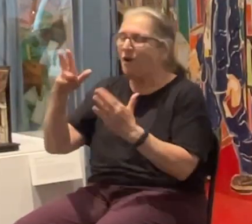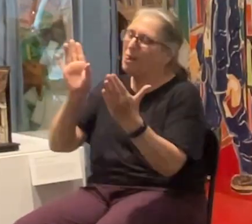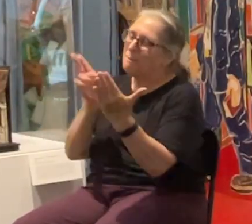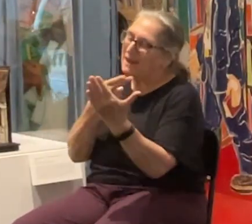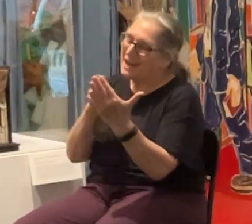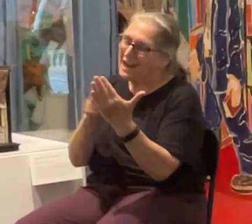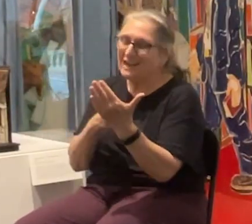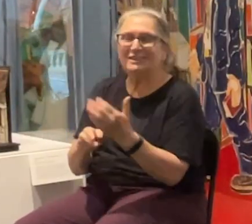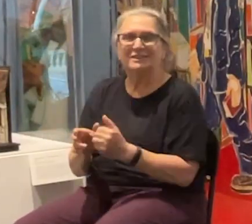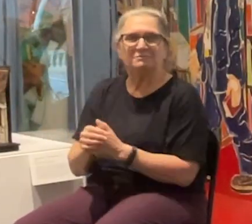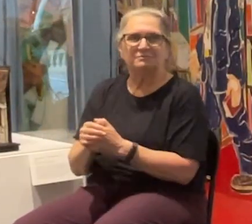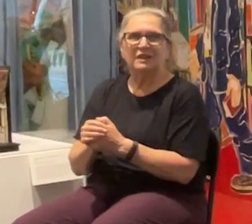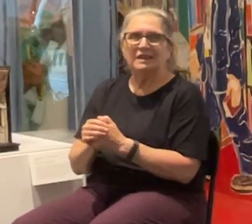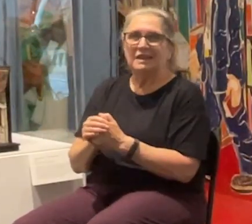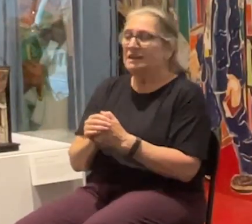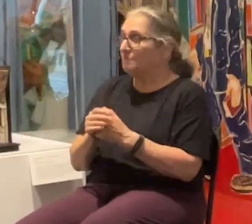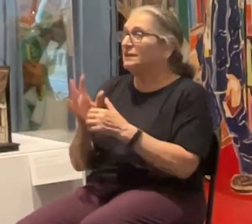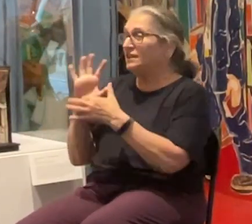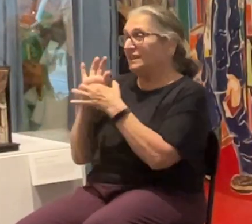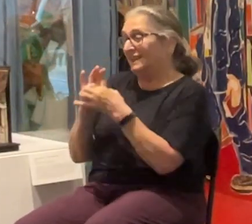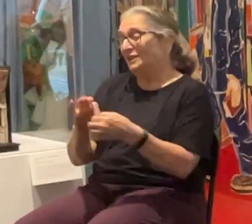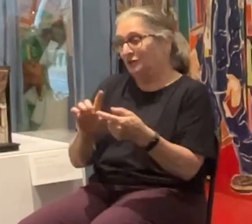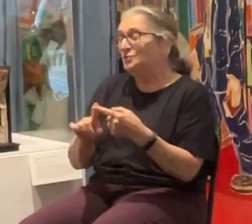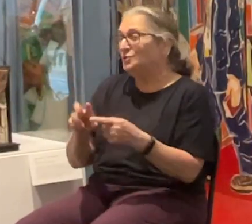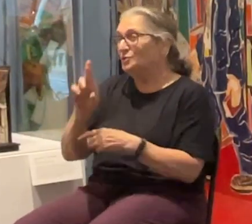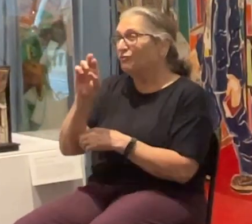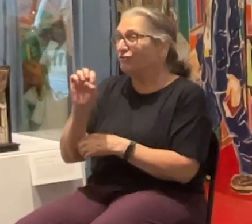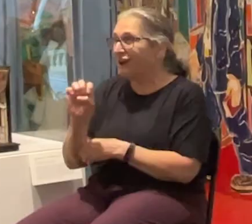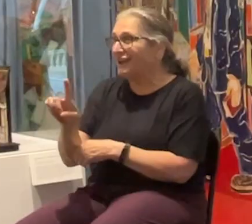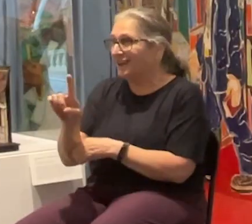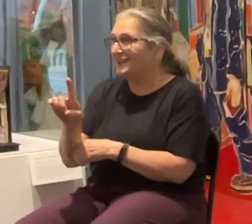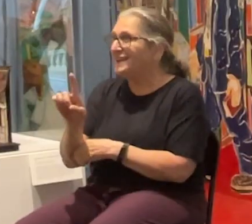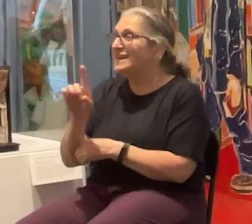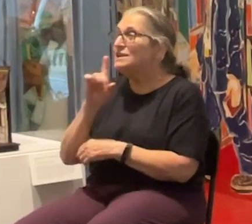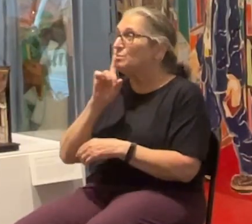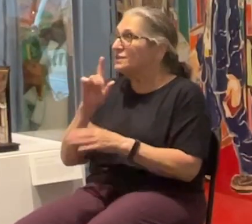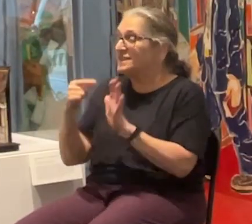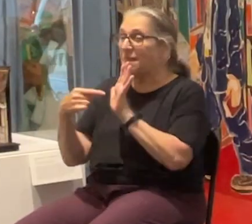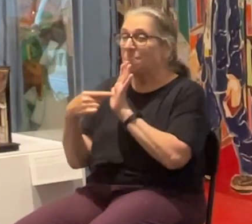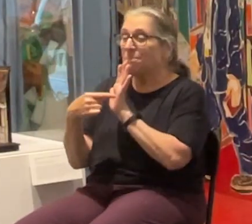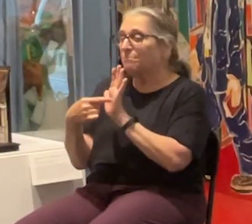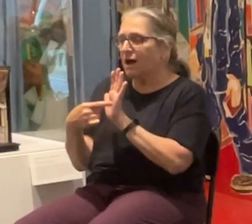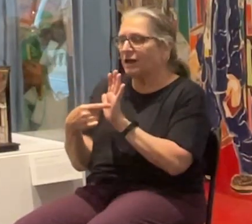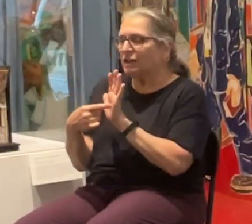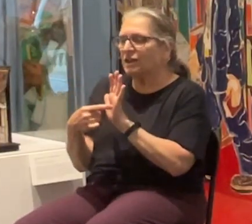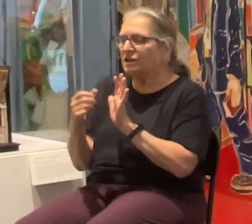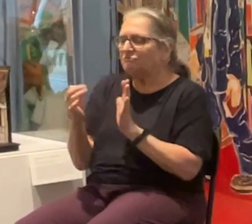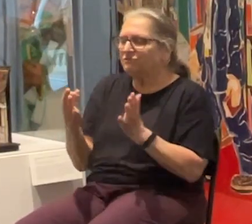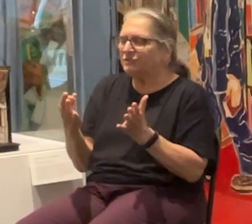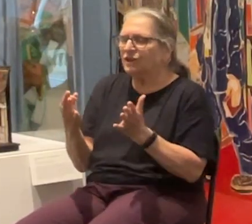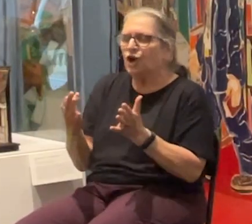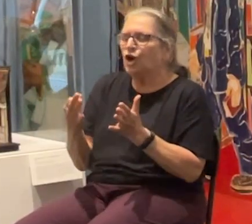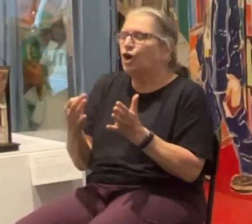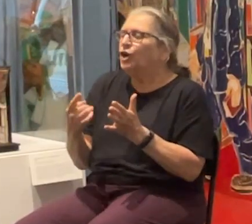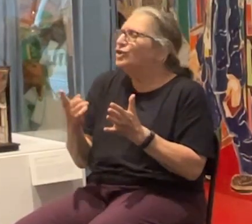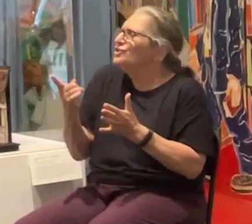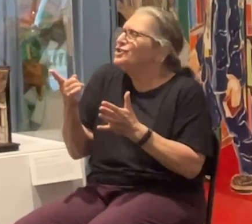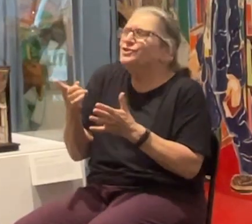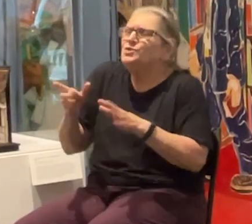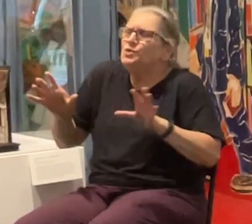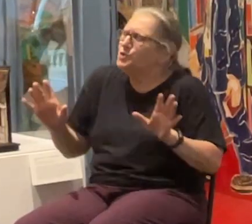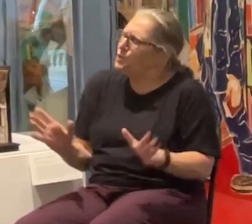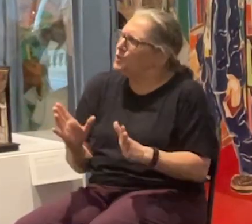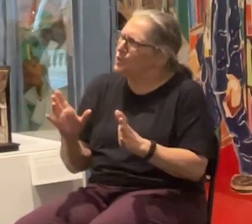I mean, this is really bringing it back to Red, is that it was the model of like, just do whatever excites you. That's your job, is